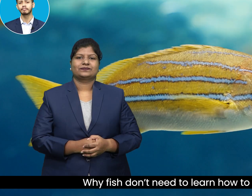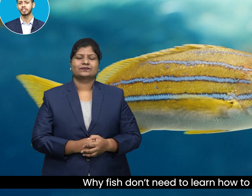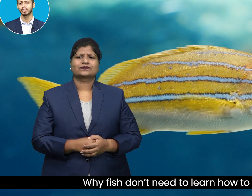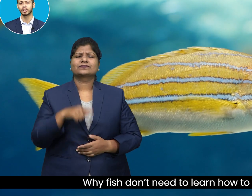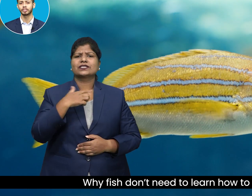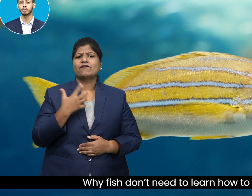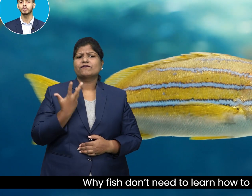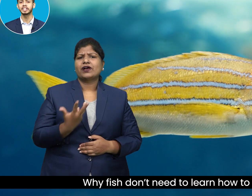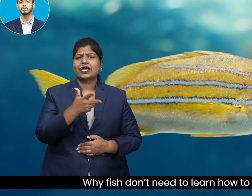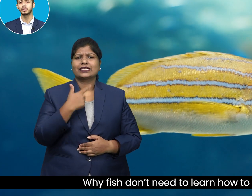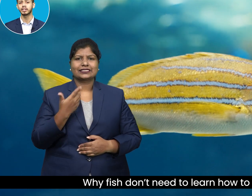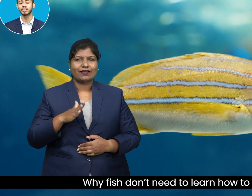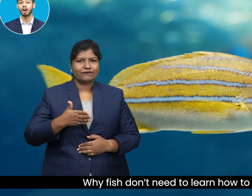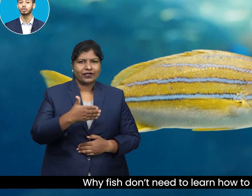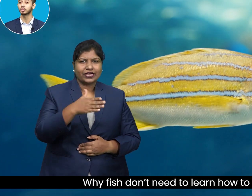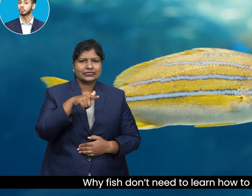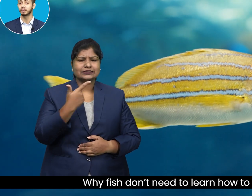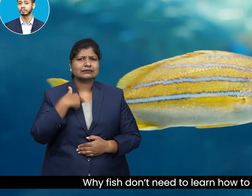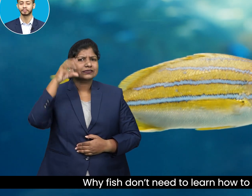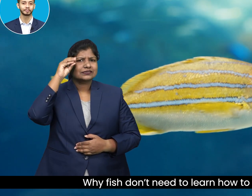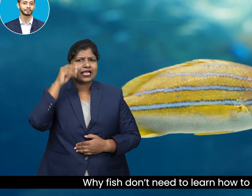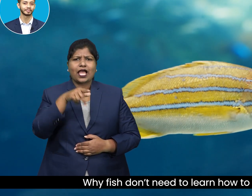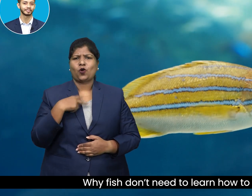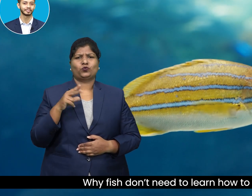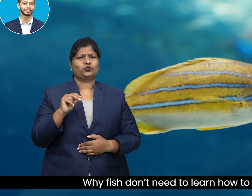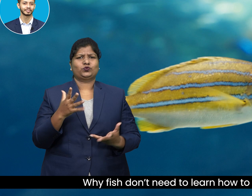why fish don't need to learn how to swim?